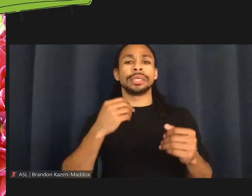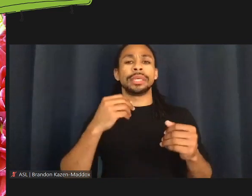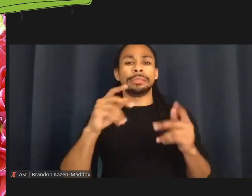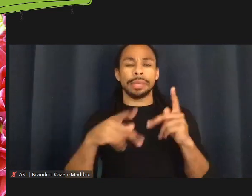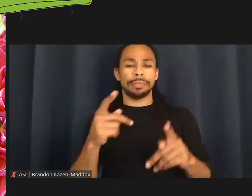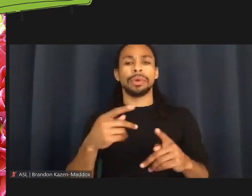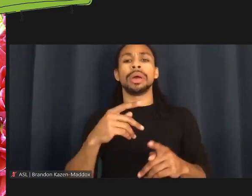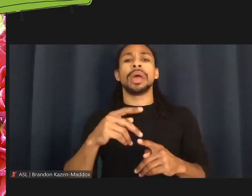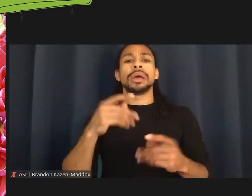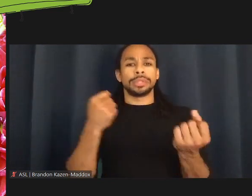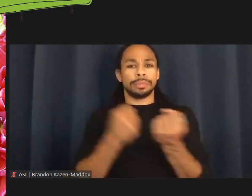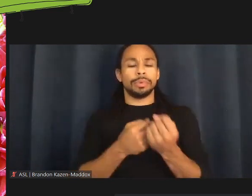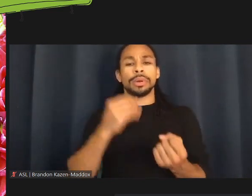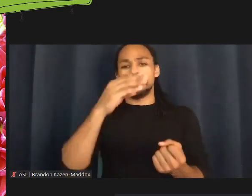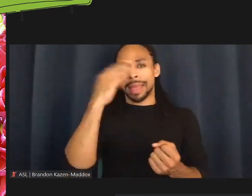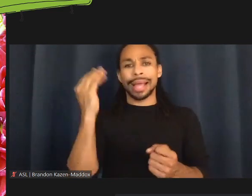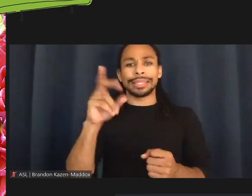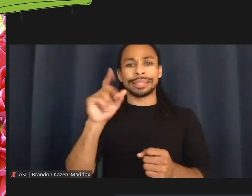people.